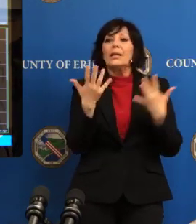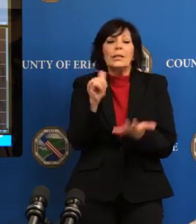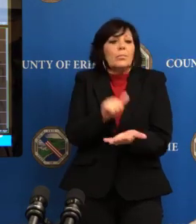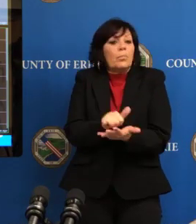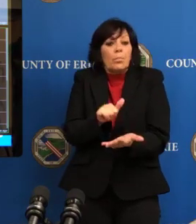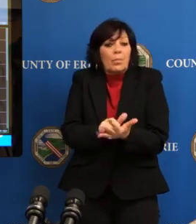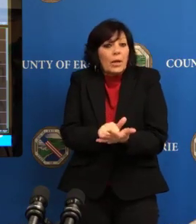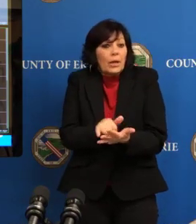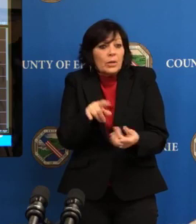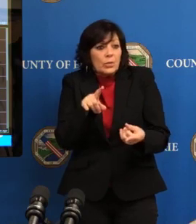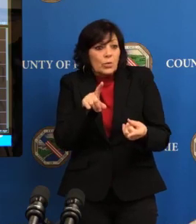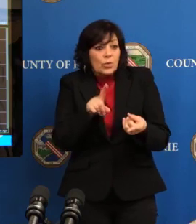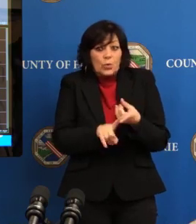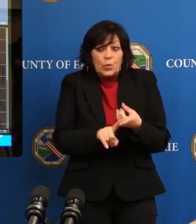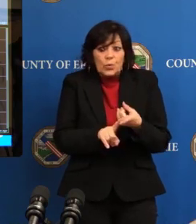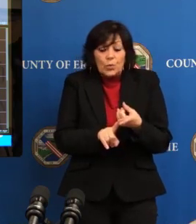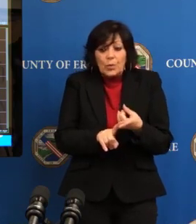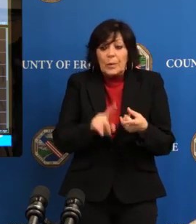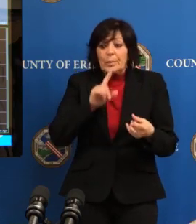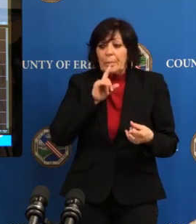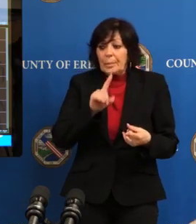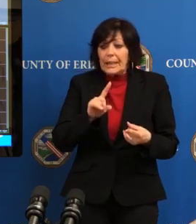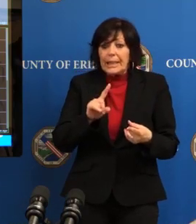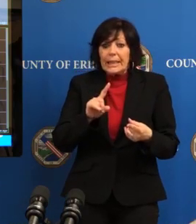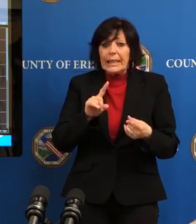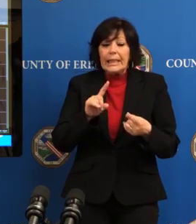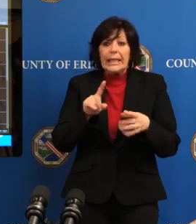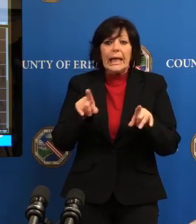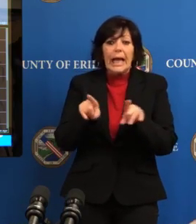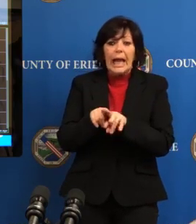able to be as thorough